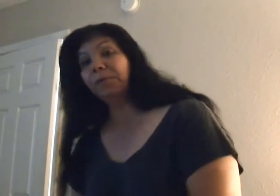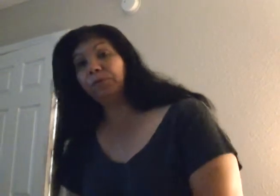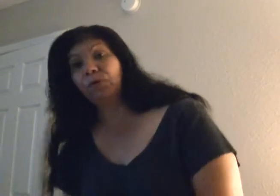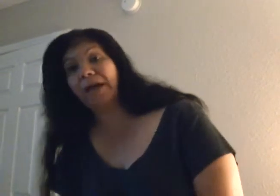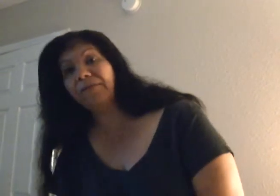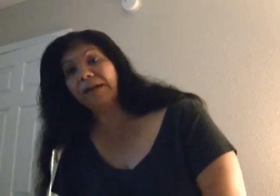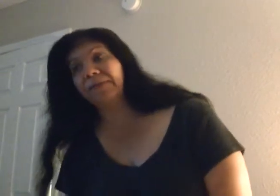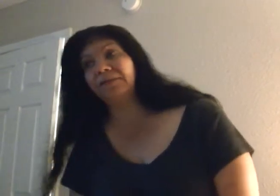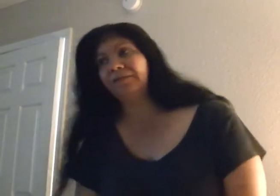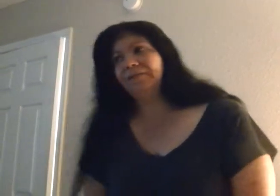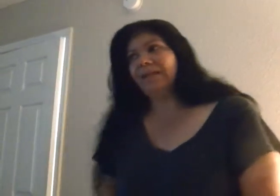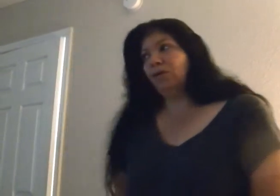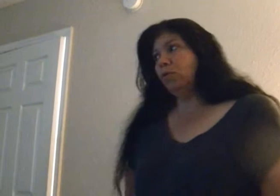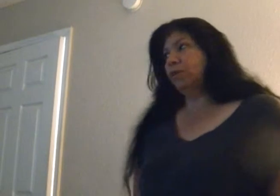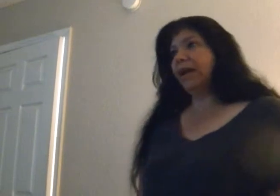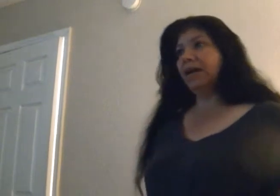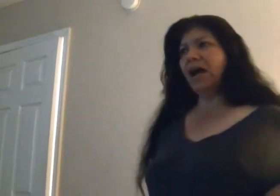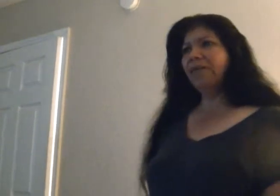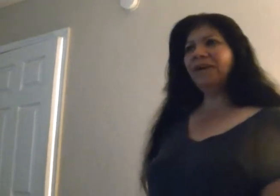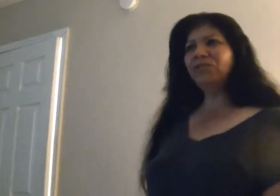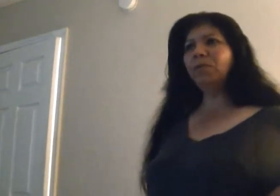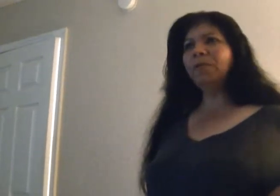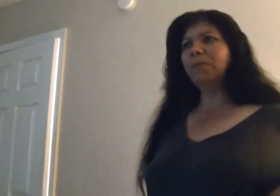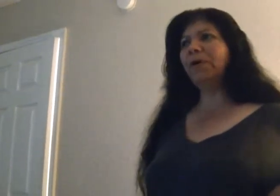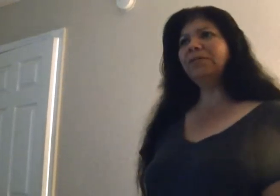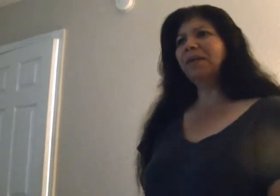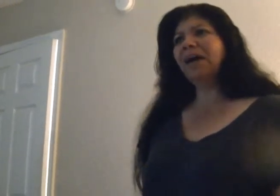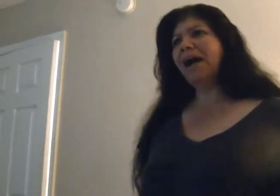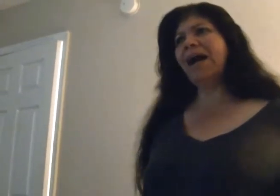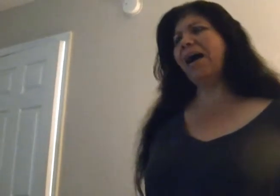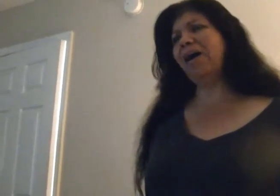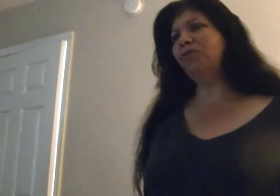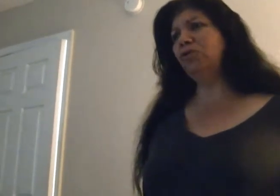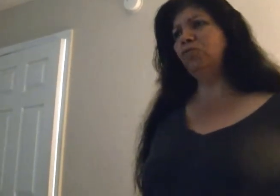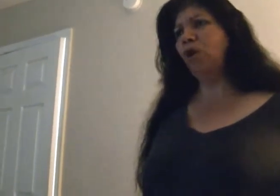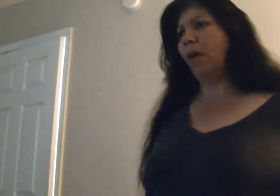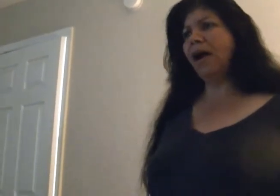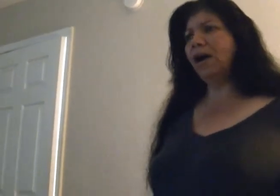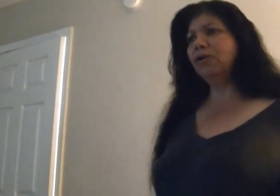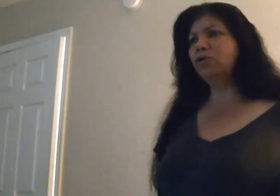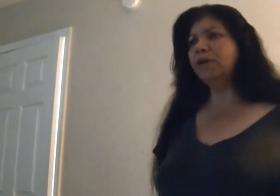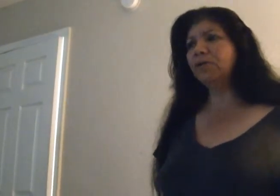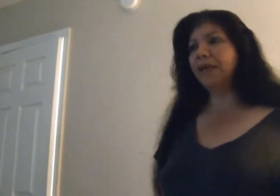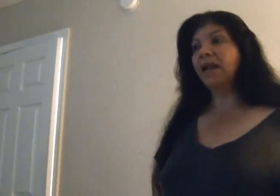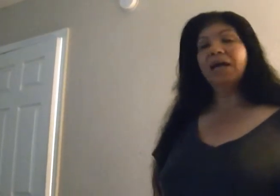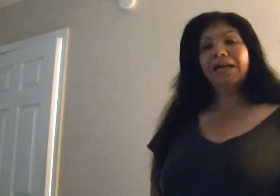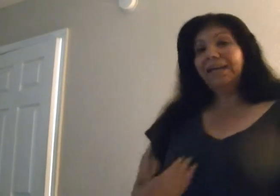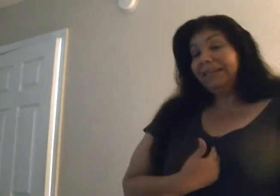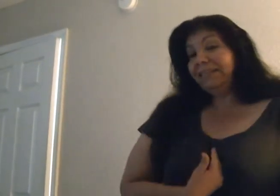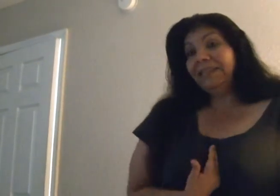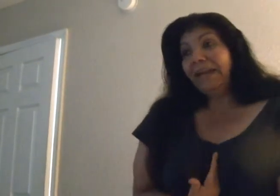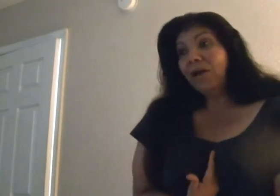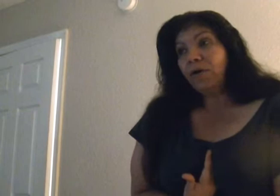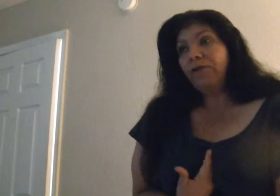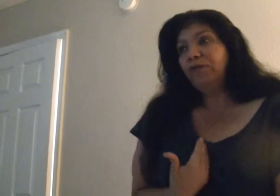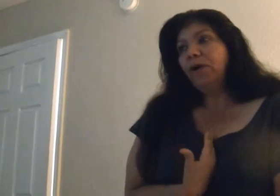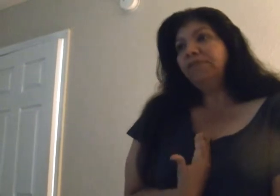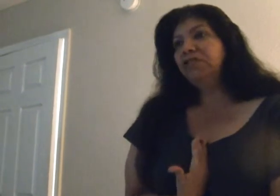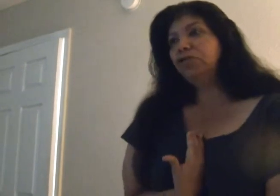don't have that. They don't. I've had so many people ask me, how do you know? How do you hear that? It's there. If you have Jesus Christ